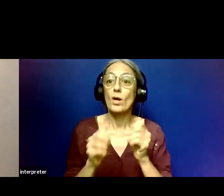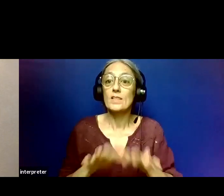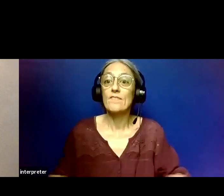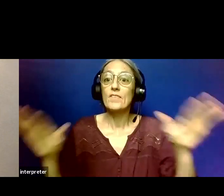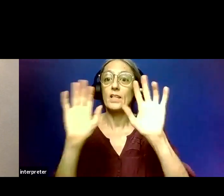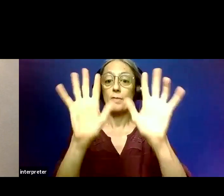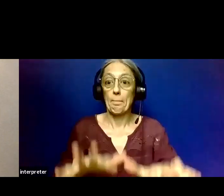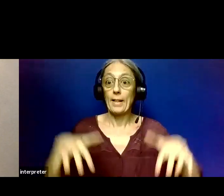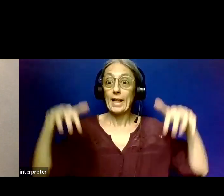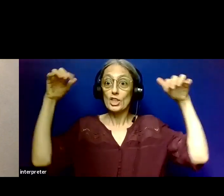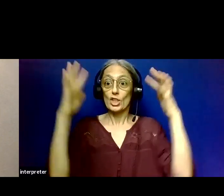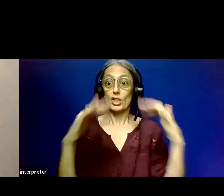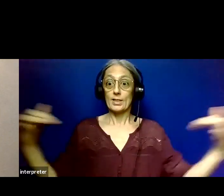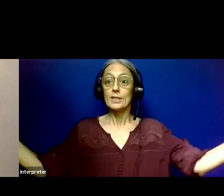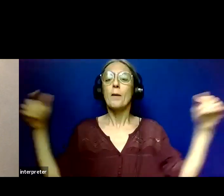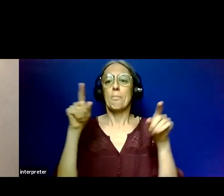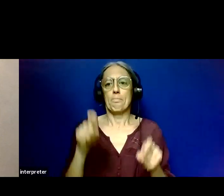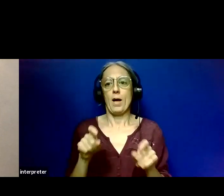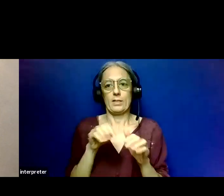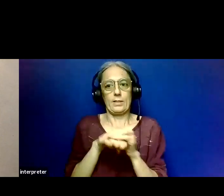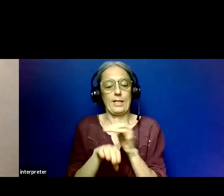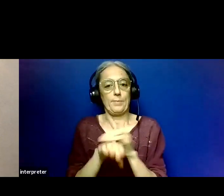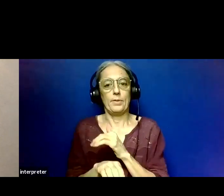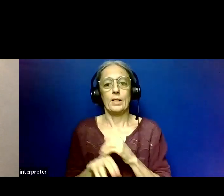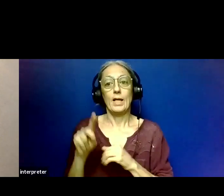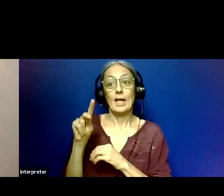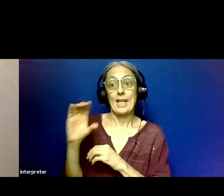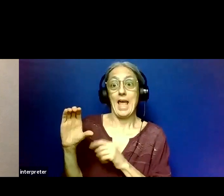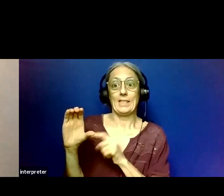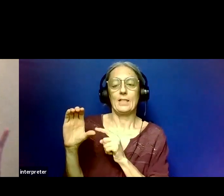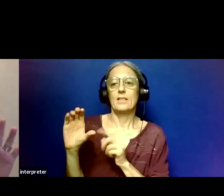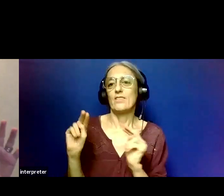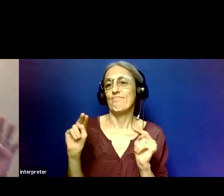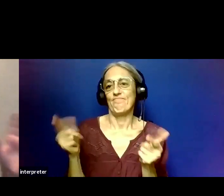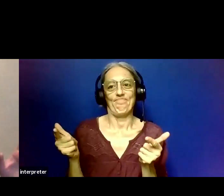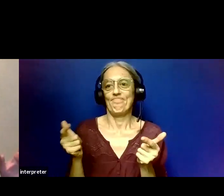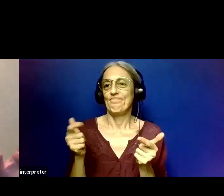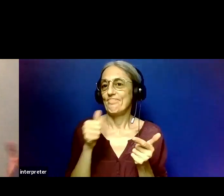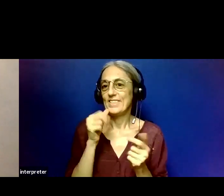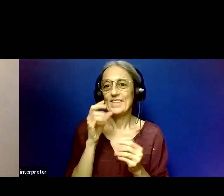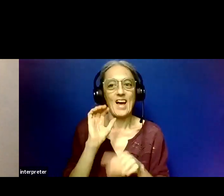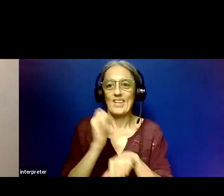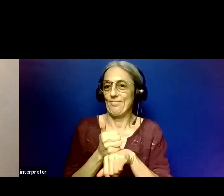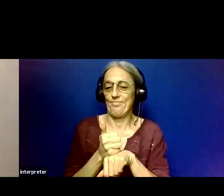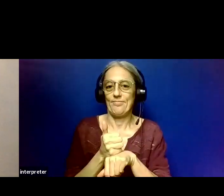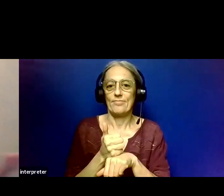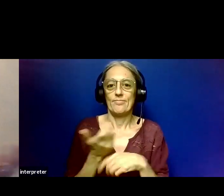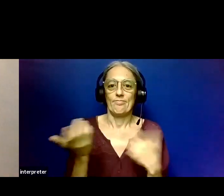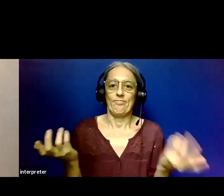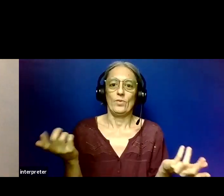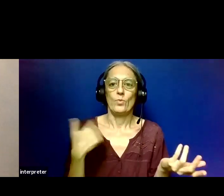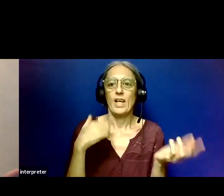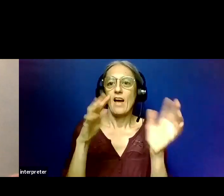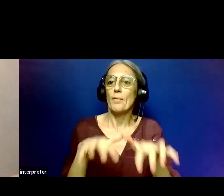this is something Kansas City was really dropped the ball on. We have bleachers sitting out on grass on a